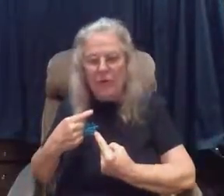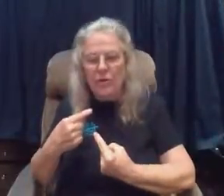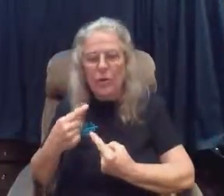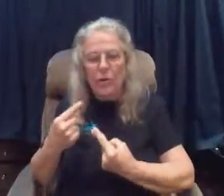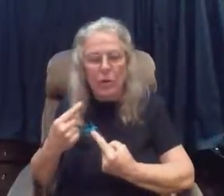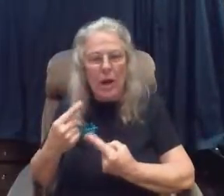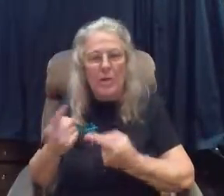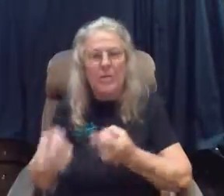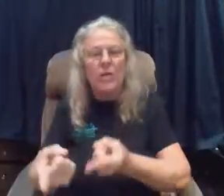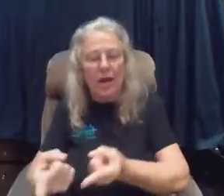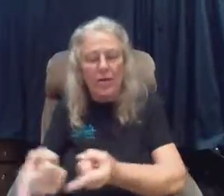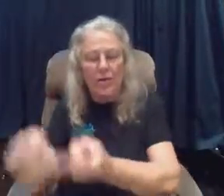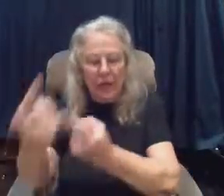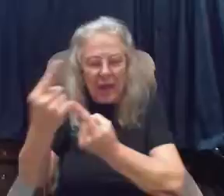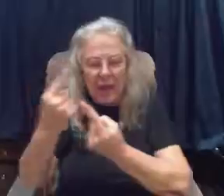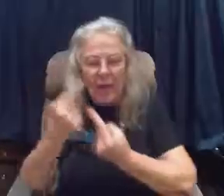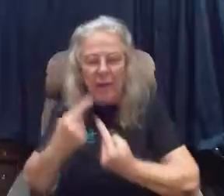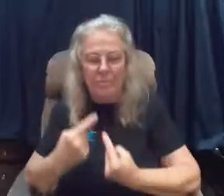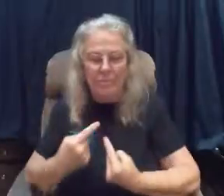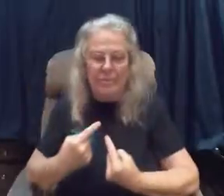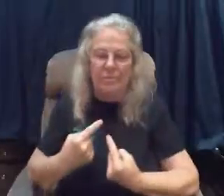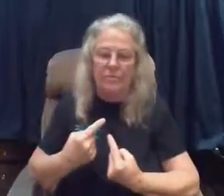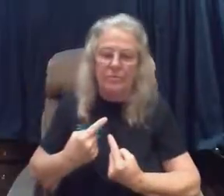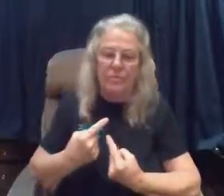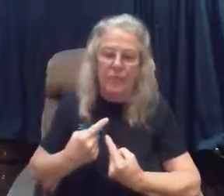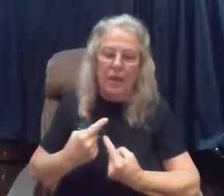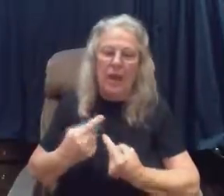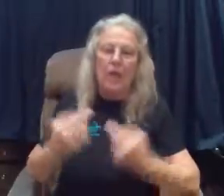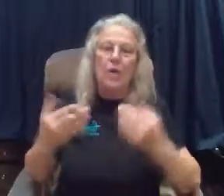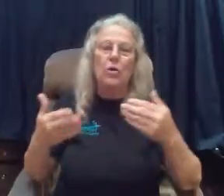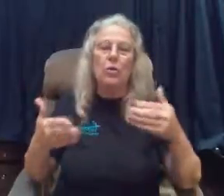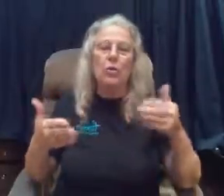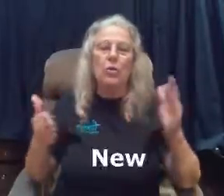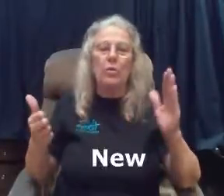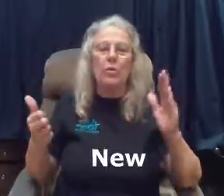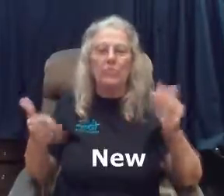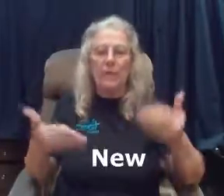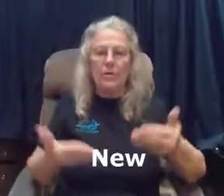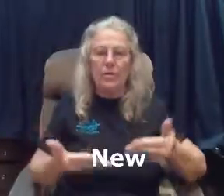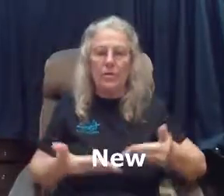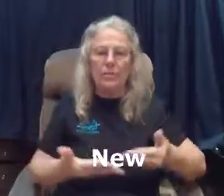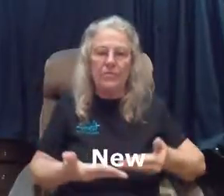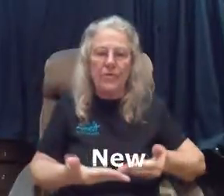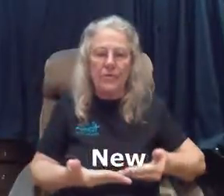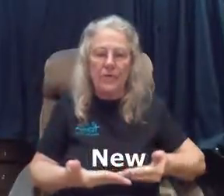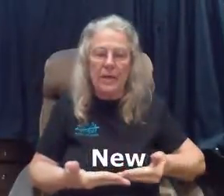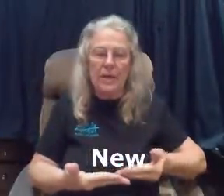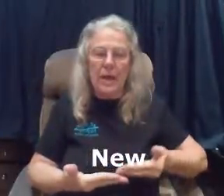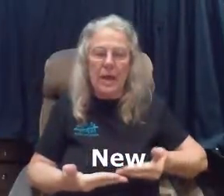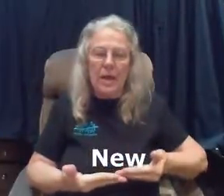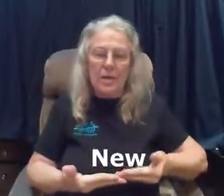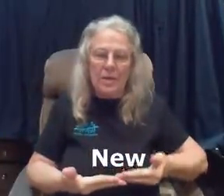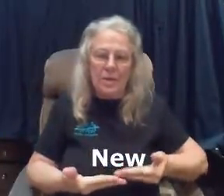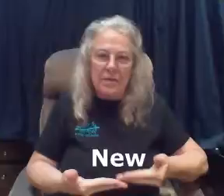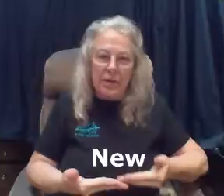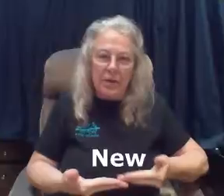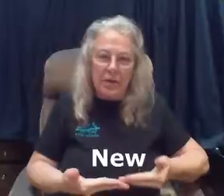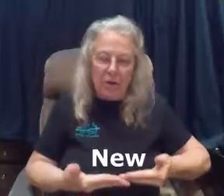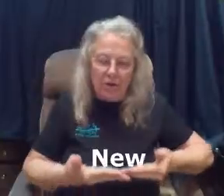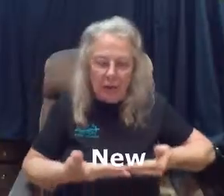yonder breaks, yonder comes. New, fingertip to fingertip, dominant on